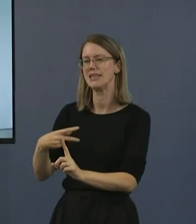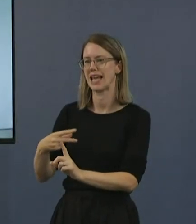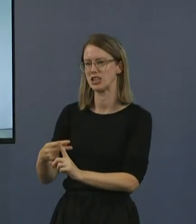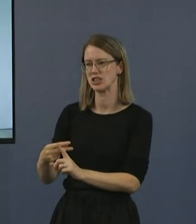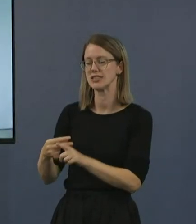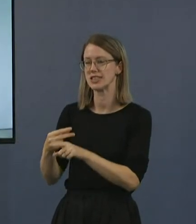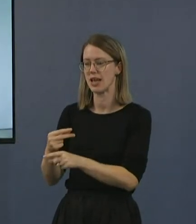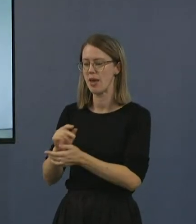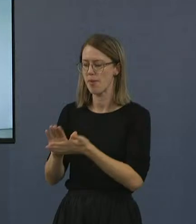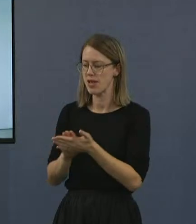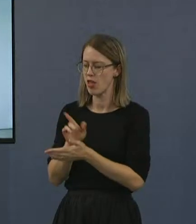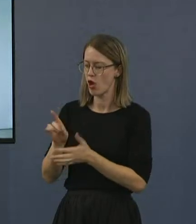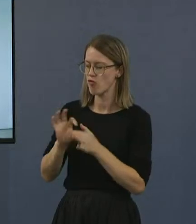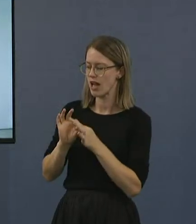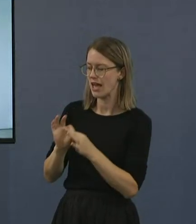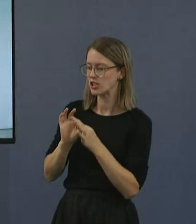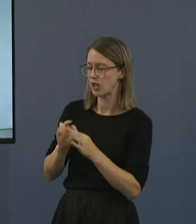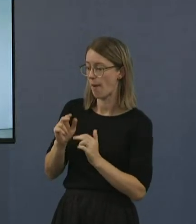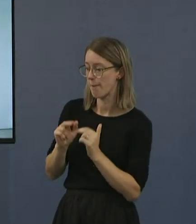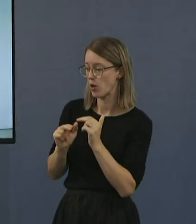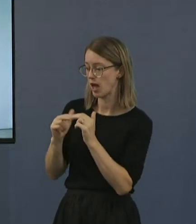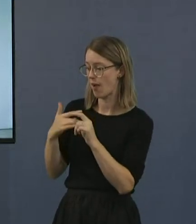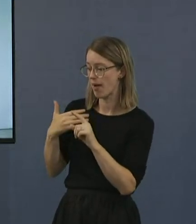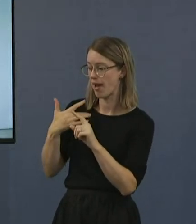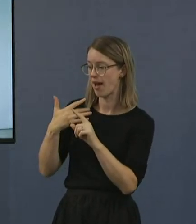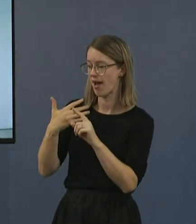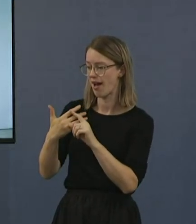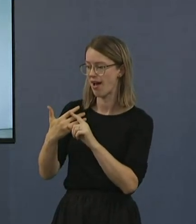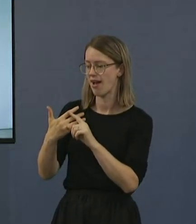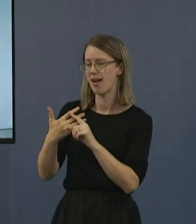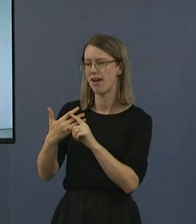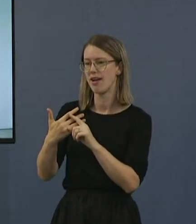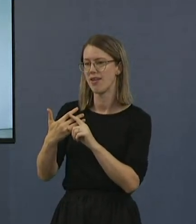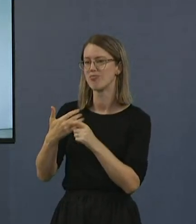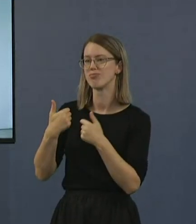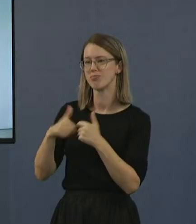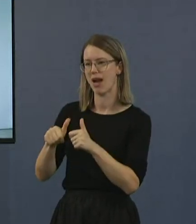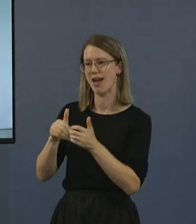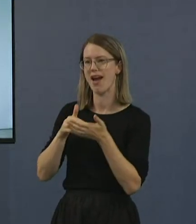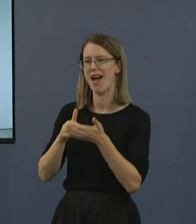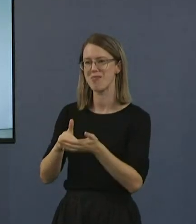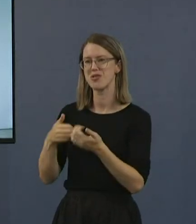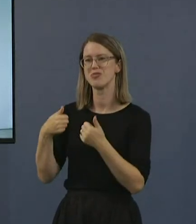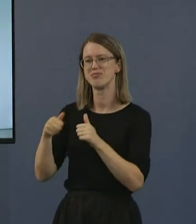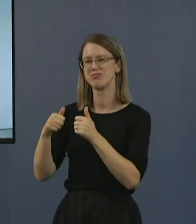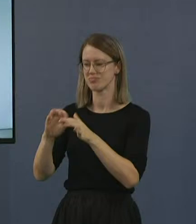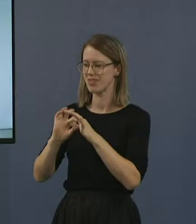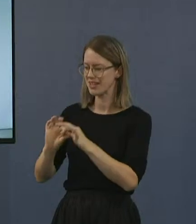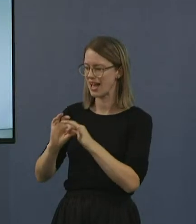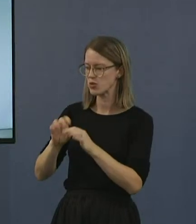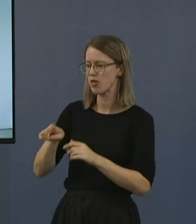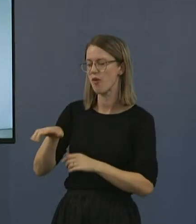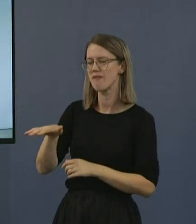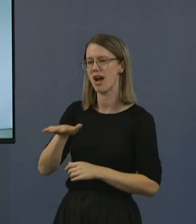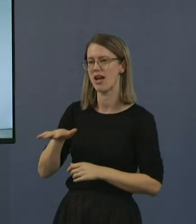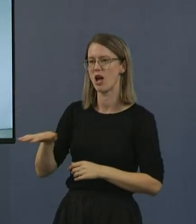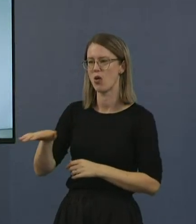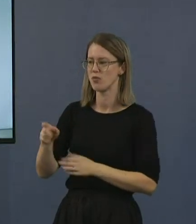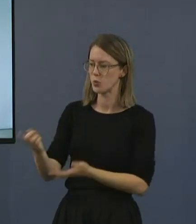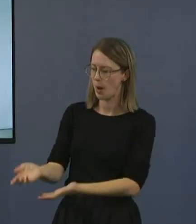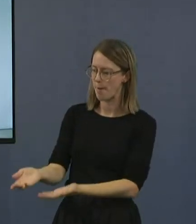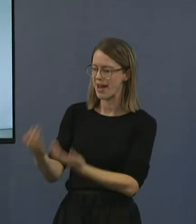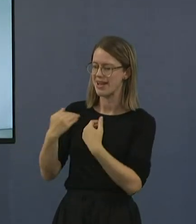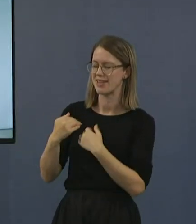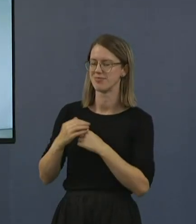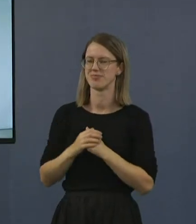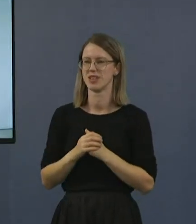those trusted relationships that have built up over the last couple of years have actually helped us to re-engage with whānau and bring them in.